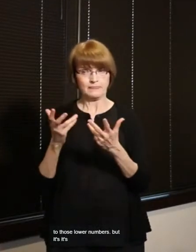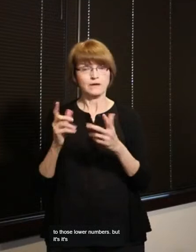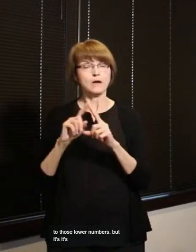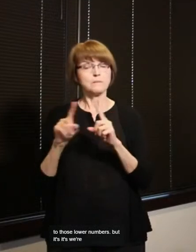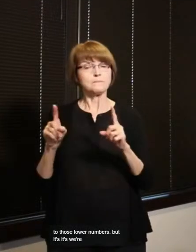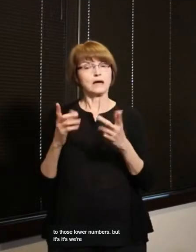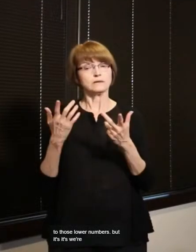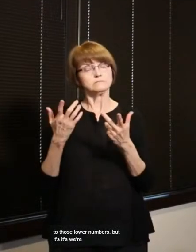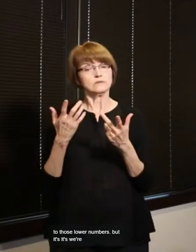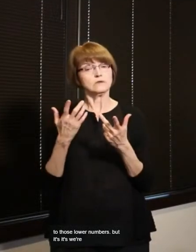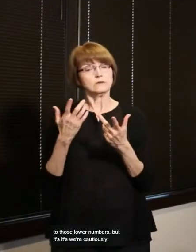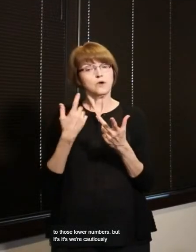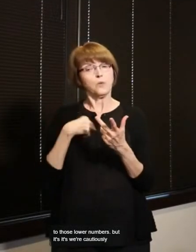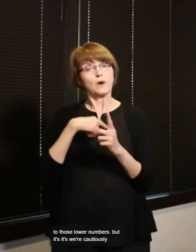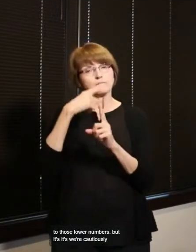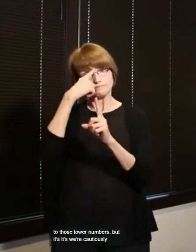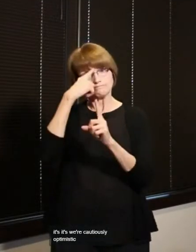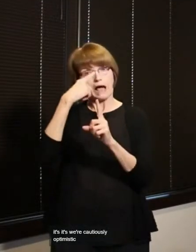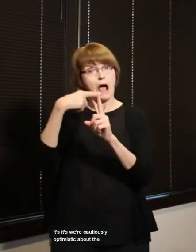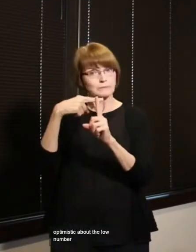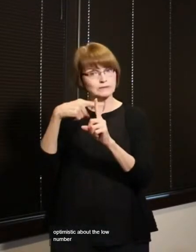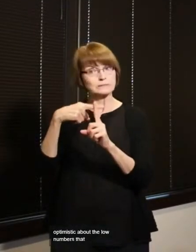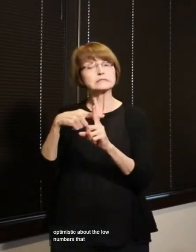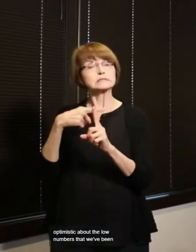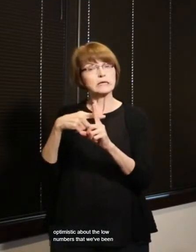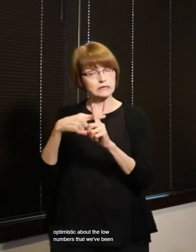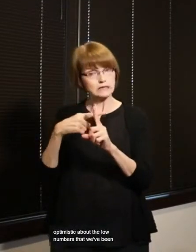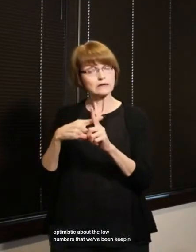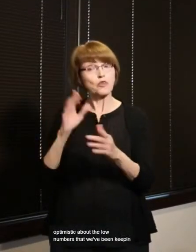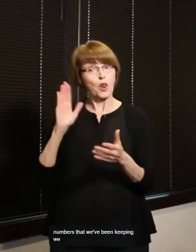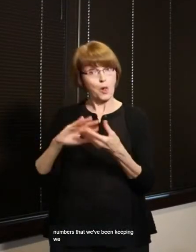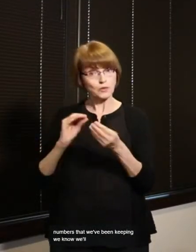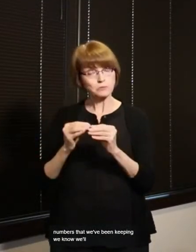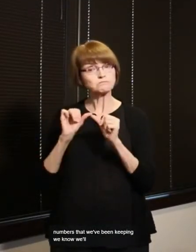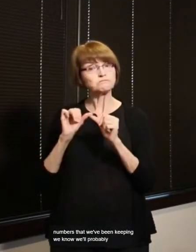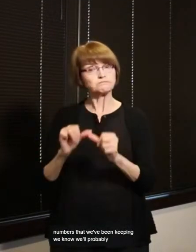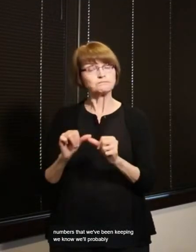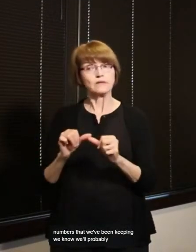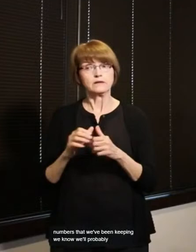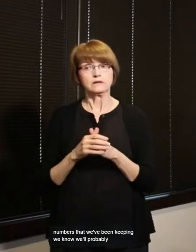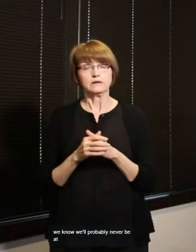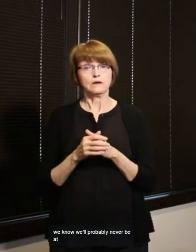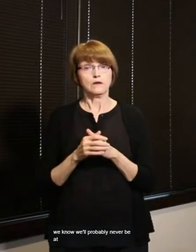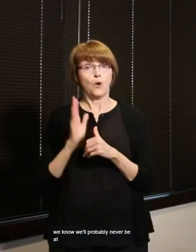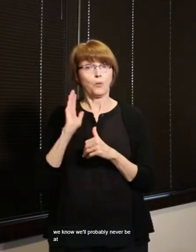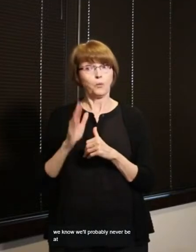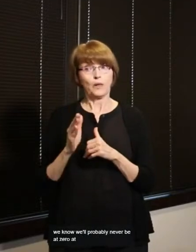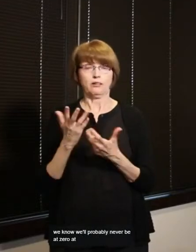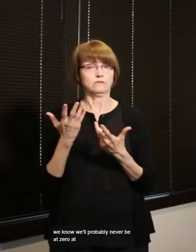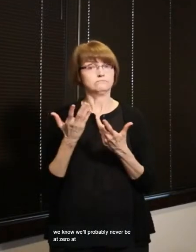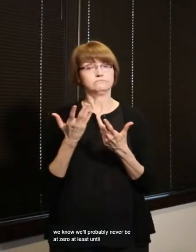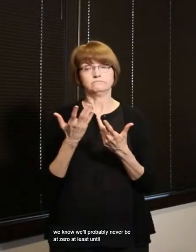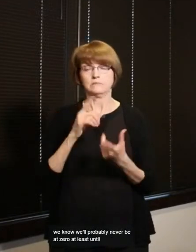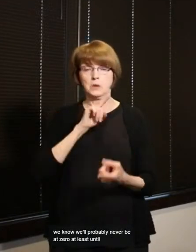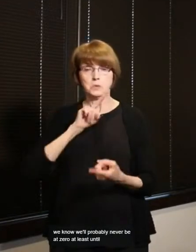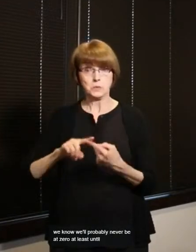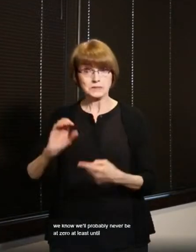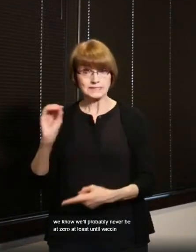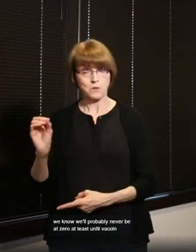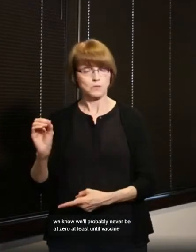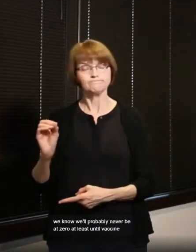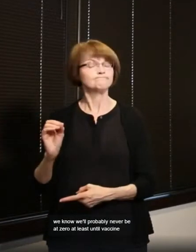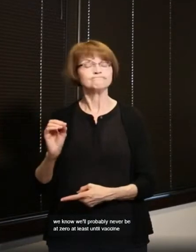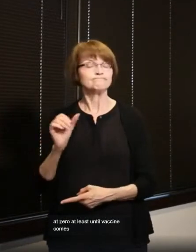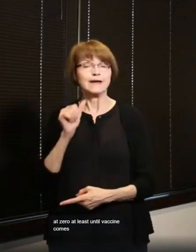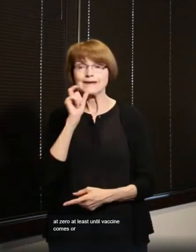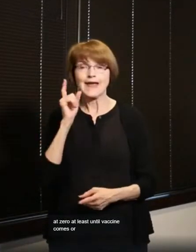we're cautiously optimistic about the low numbers that we've been keeping. We know we'll probably never be at 0, at least until vaccine